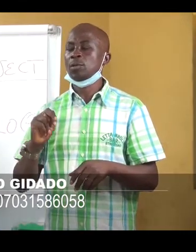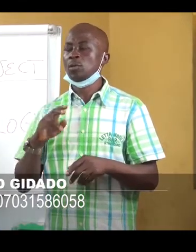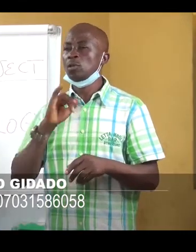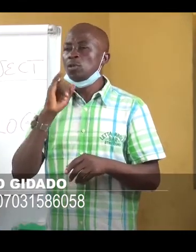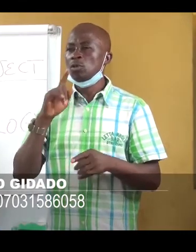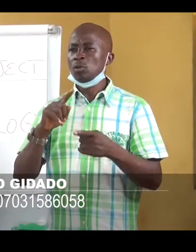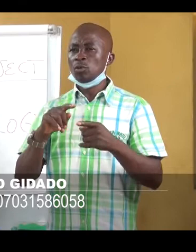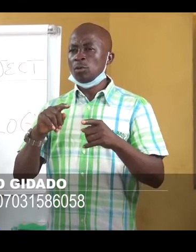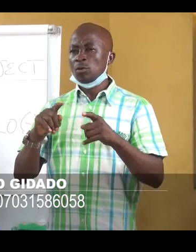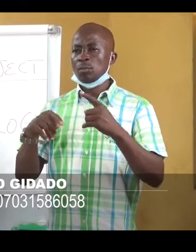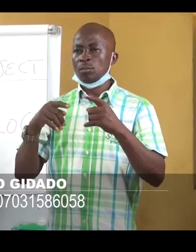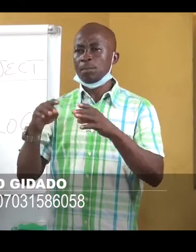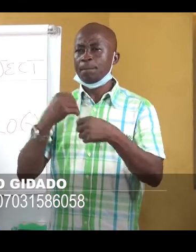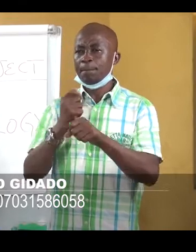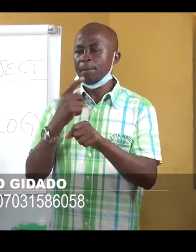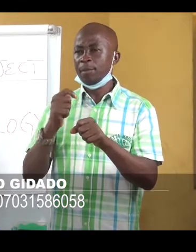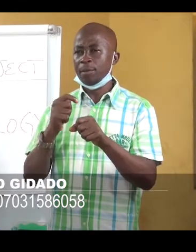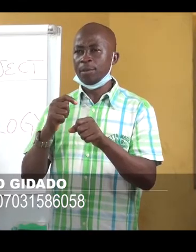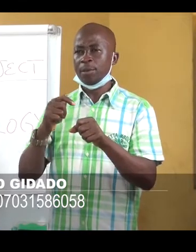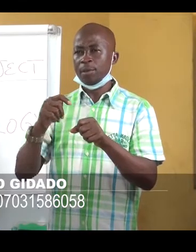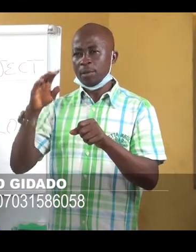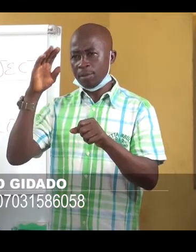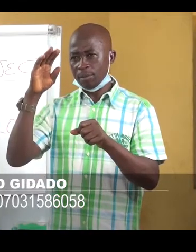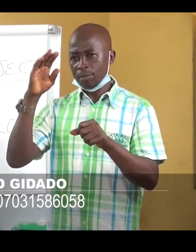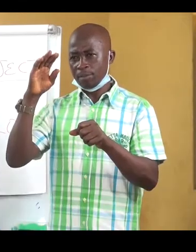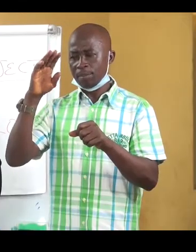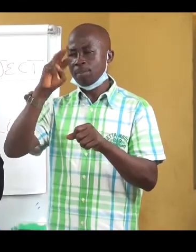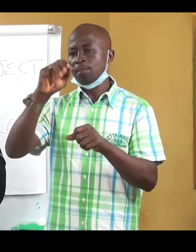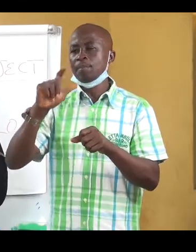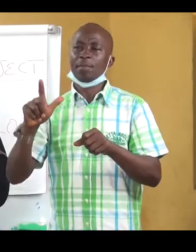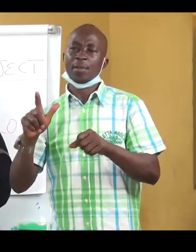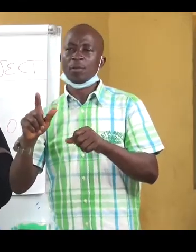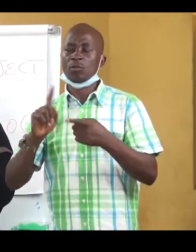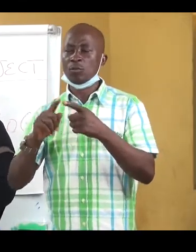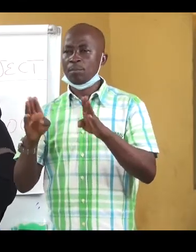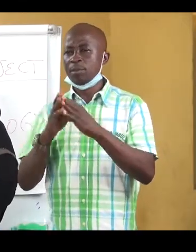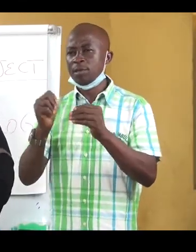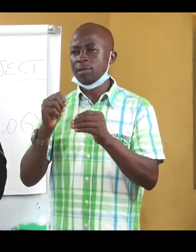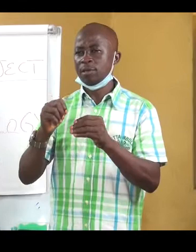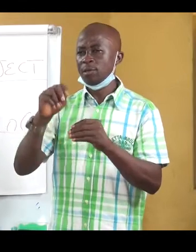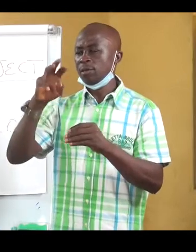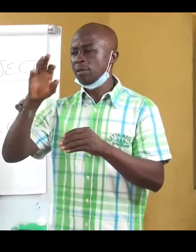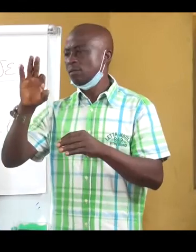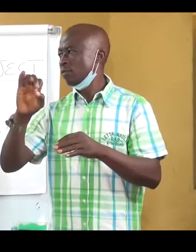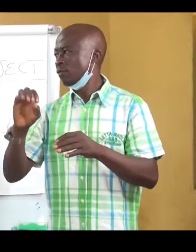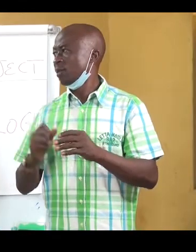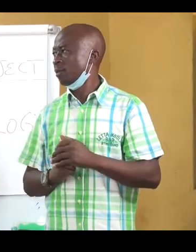and reach, gamete to go and reach the ovule. So now let's look at the structure of an